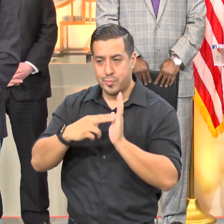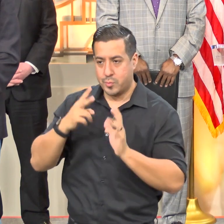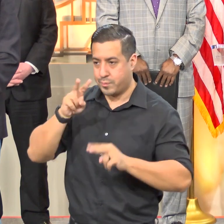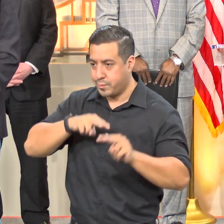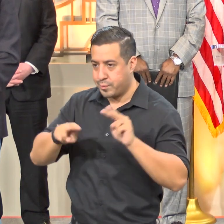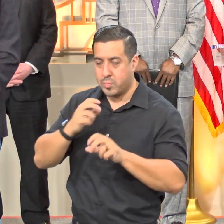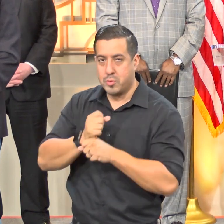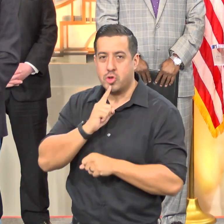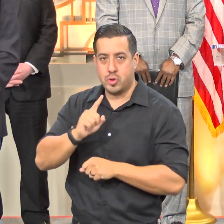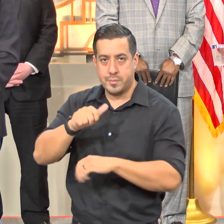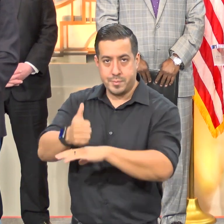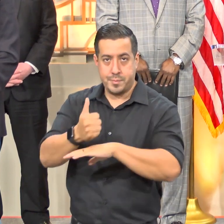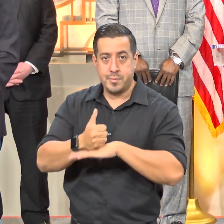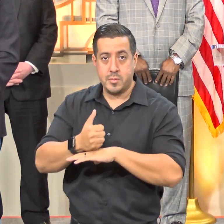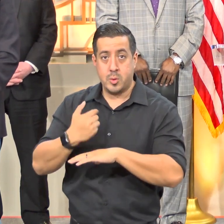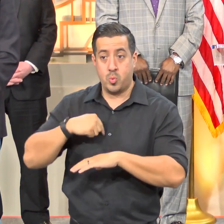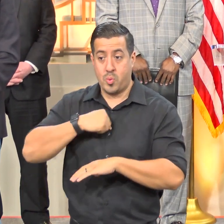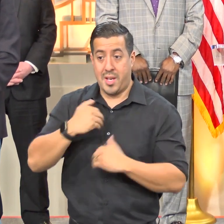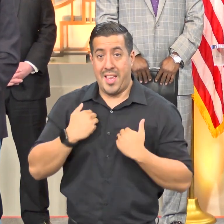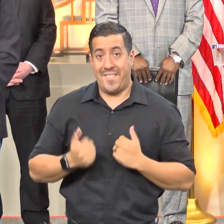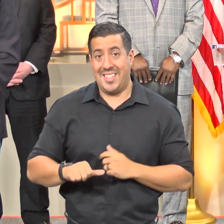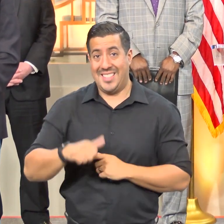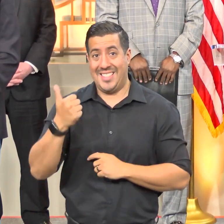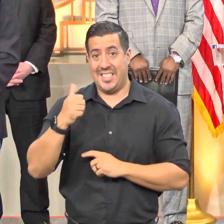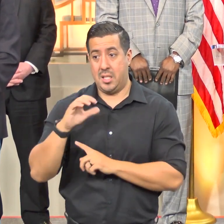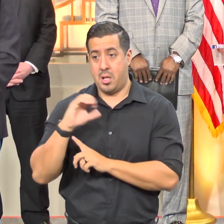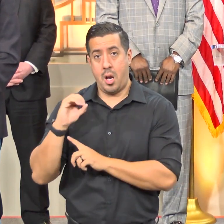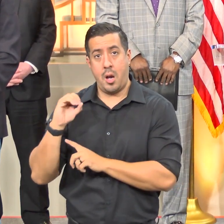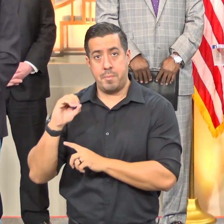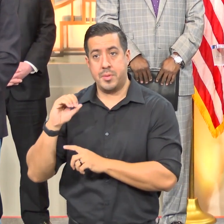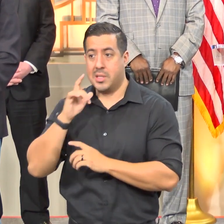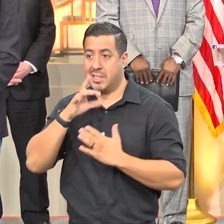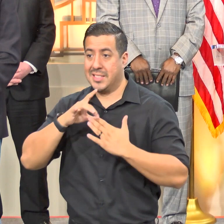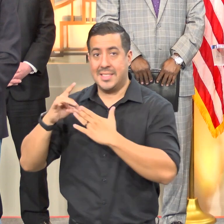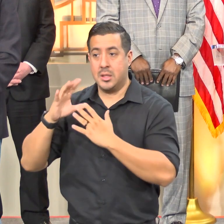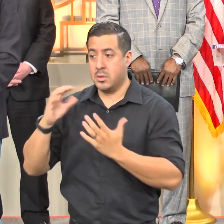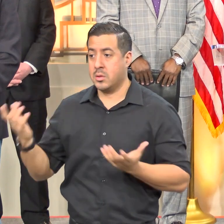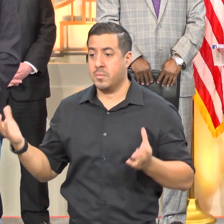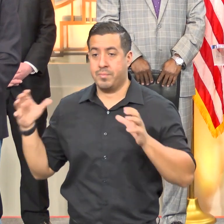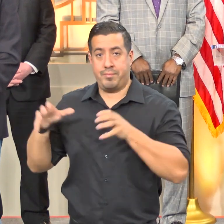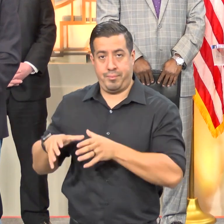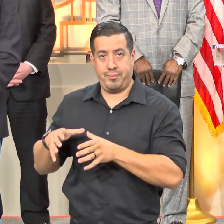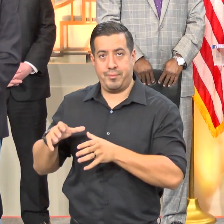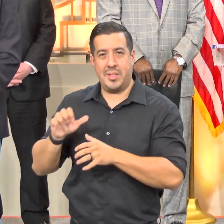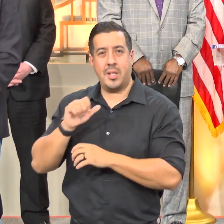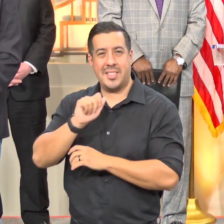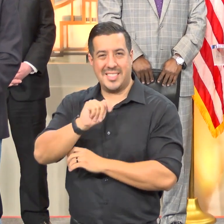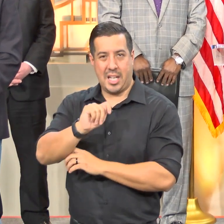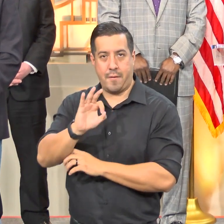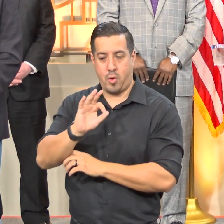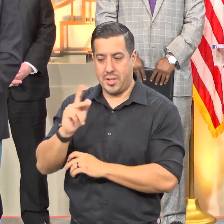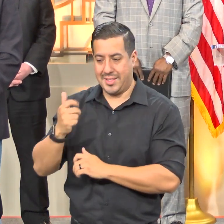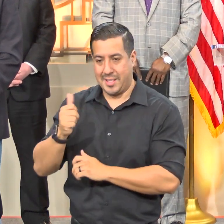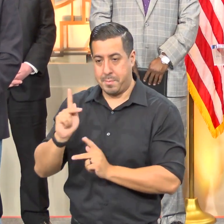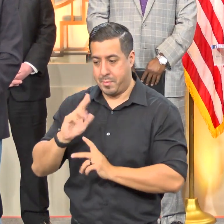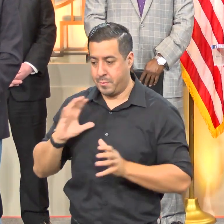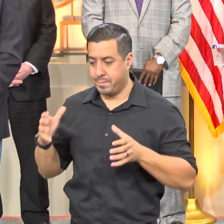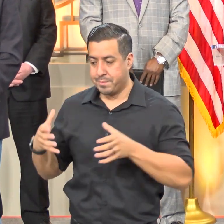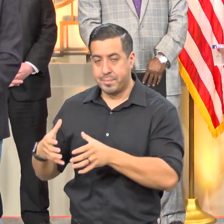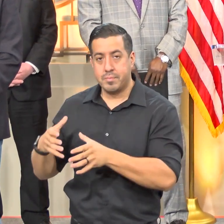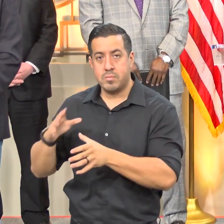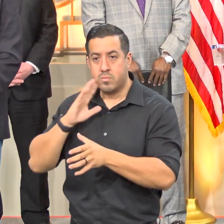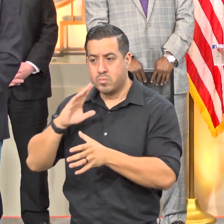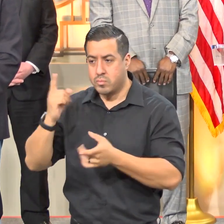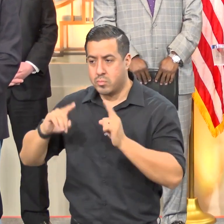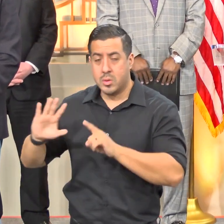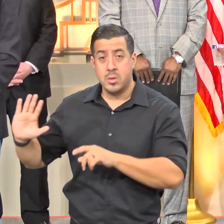have selected 10 industry leaders to serve on the Special Events Task Force. Each member of the task force brings